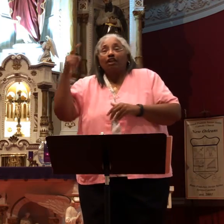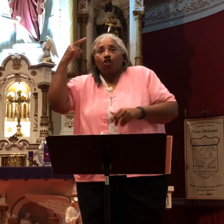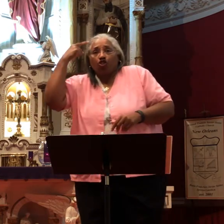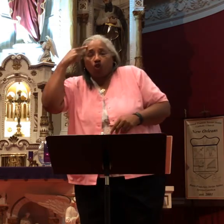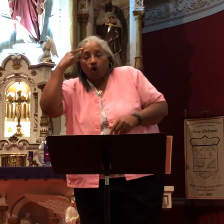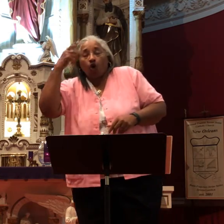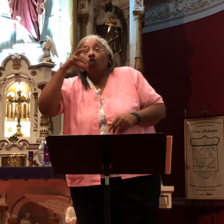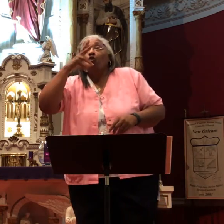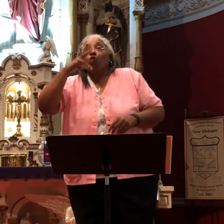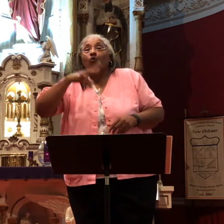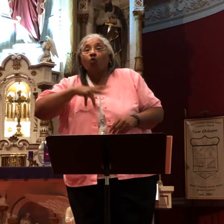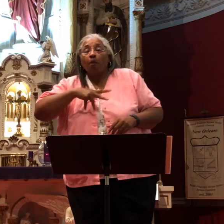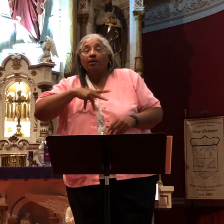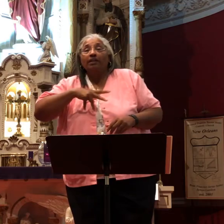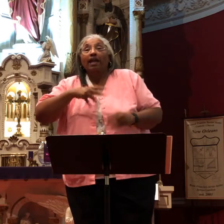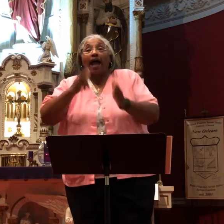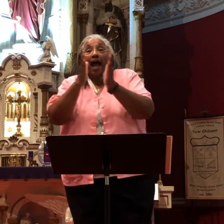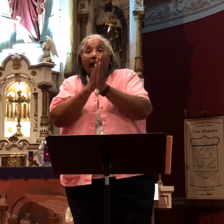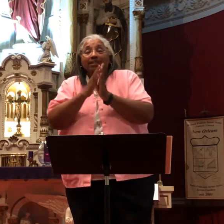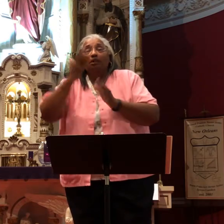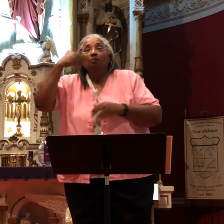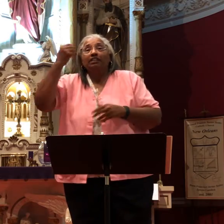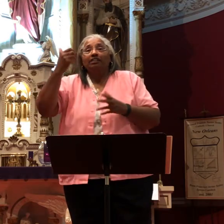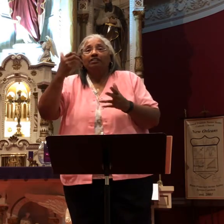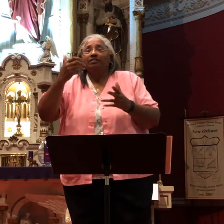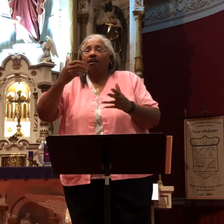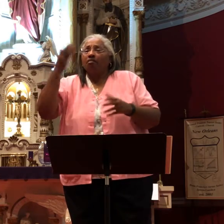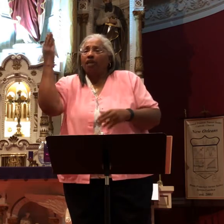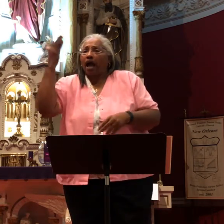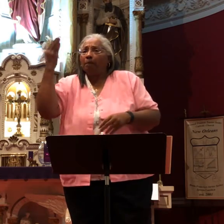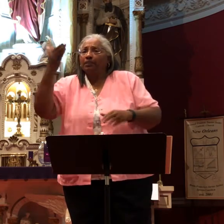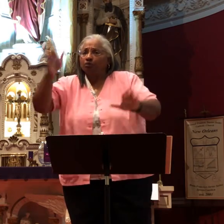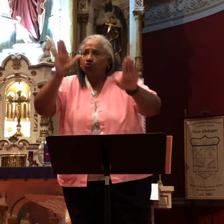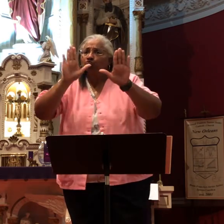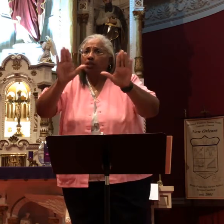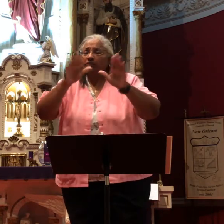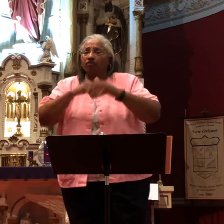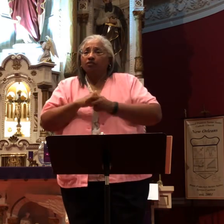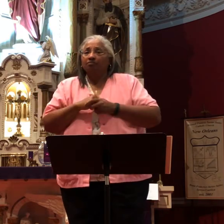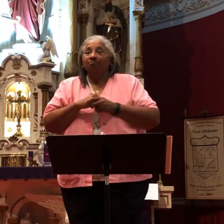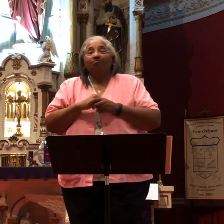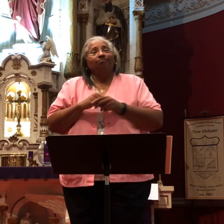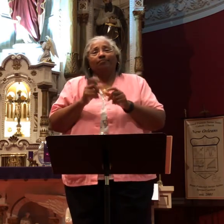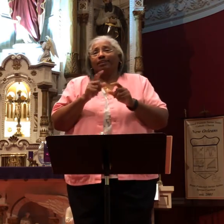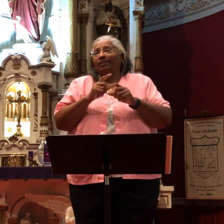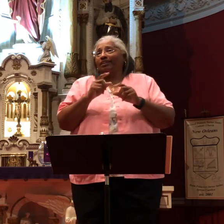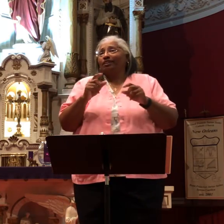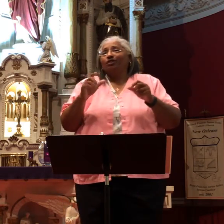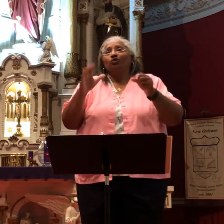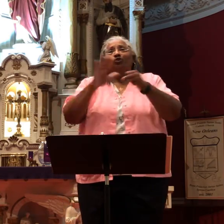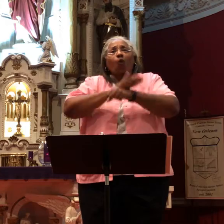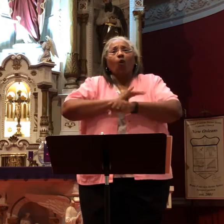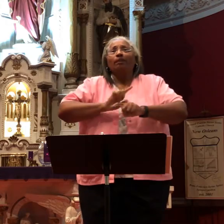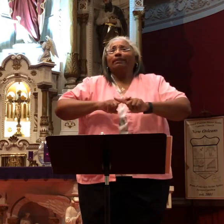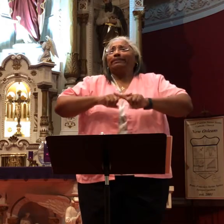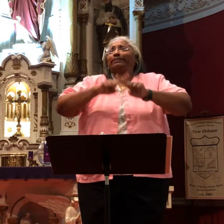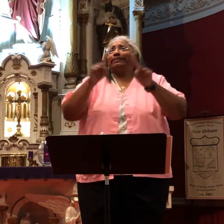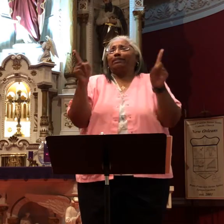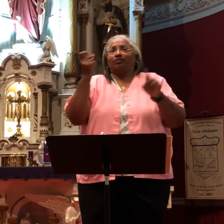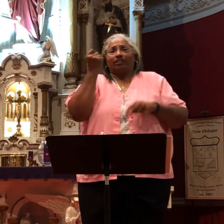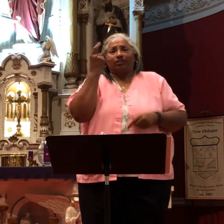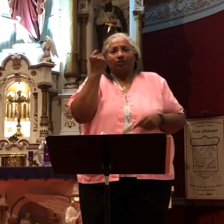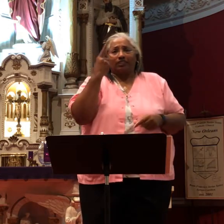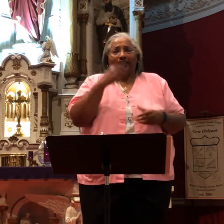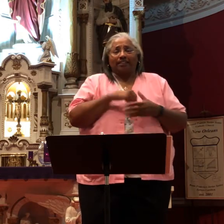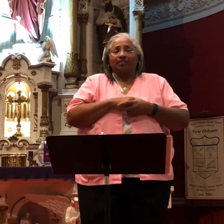was such a good homily. But that was not the case at all. He was totally misinterpreting what